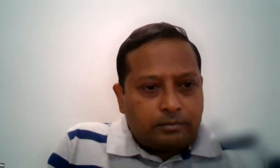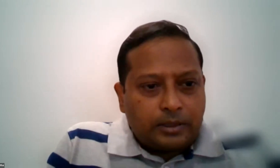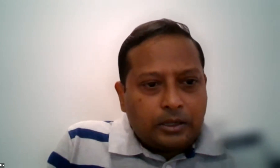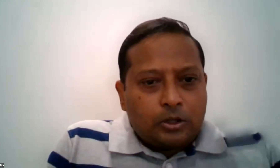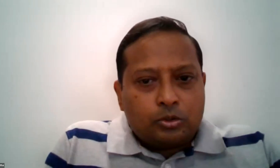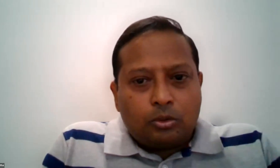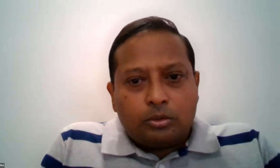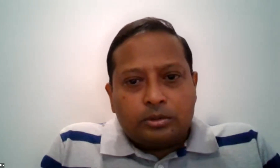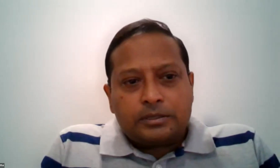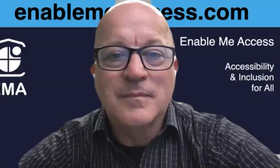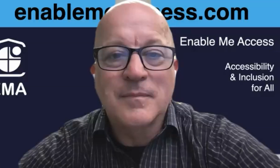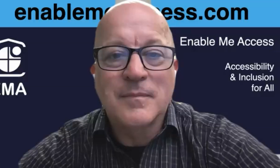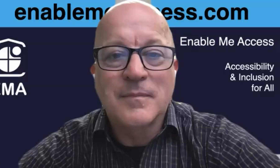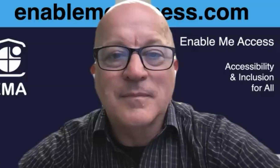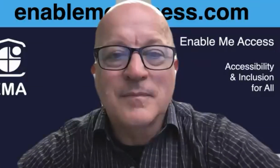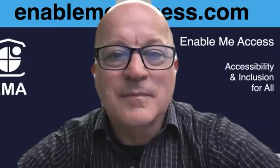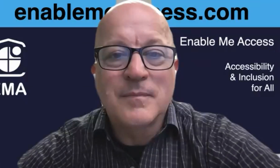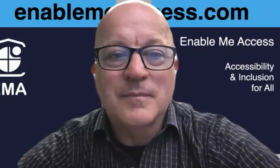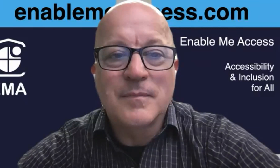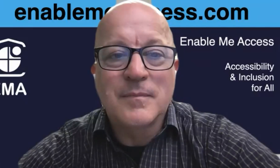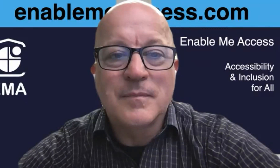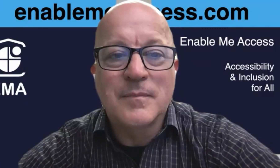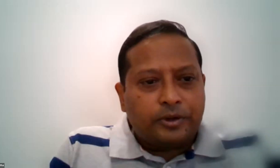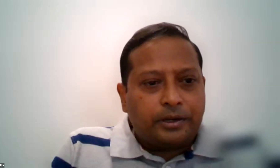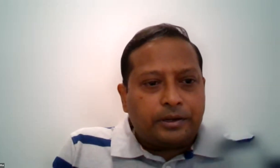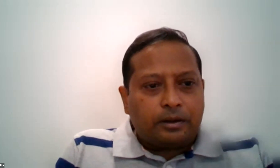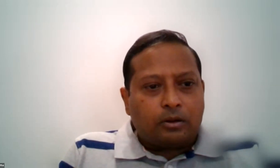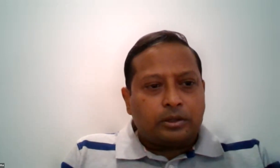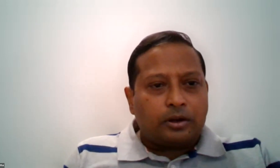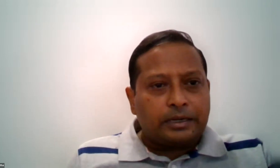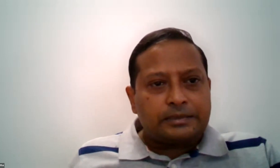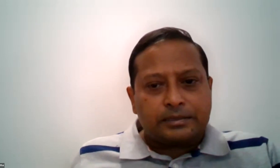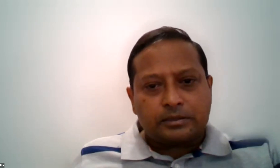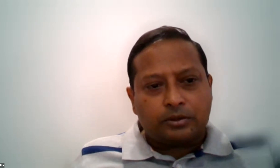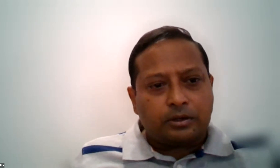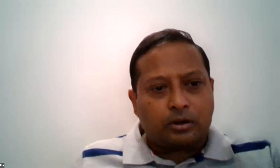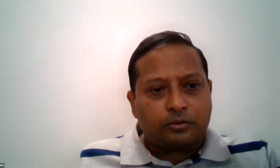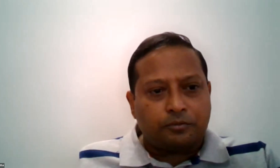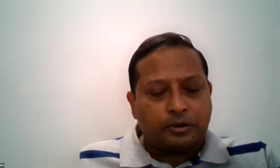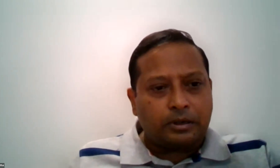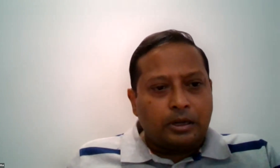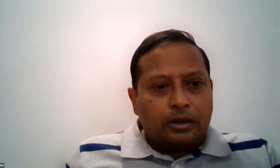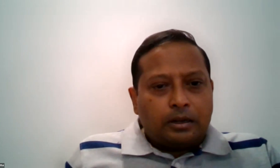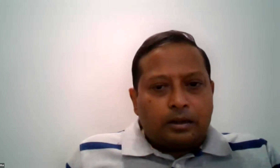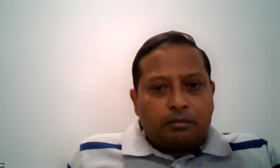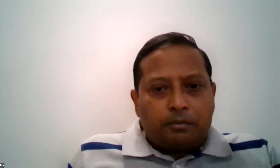done. So this knowledge and wisdom exists all over India. All the organizations have done a lot of